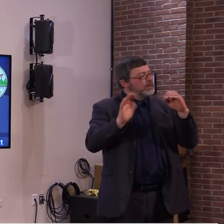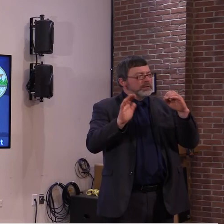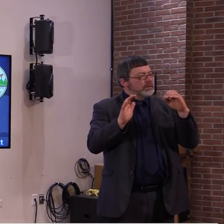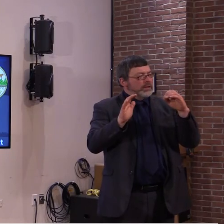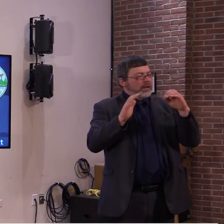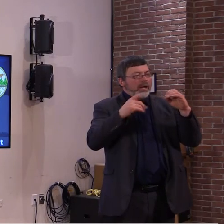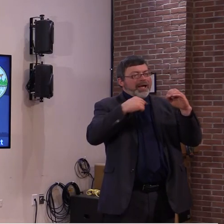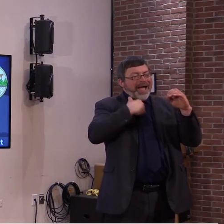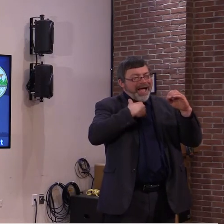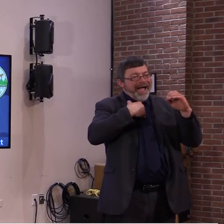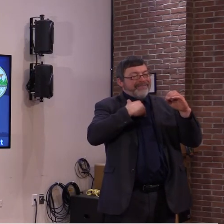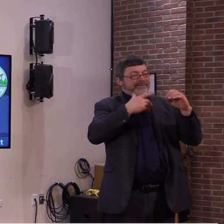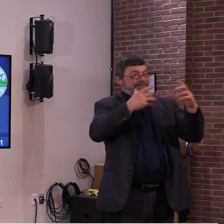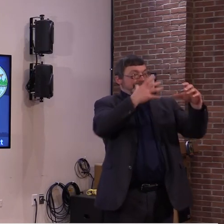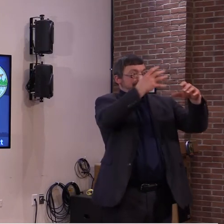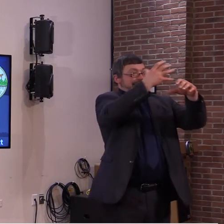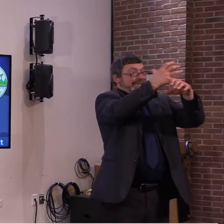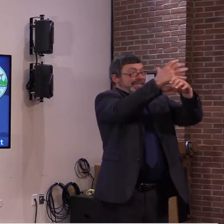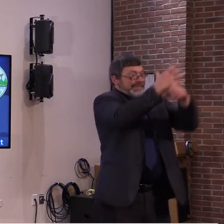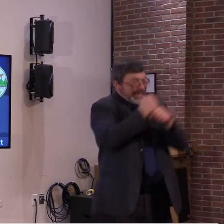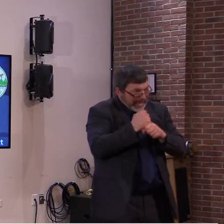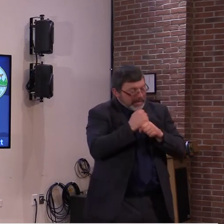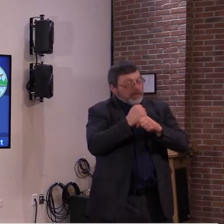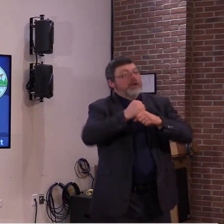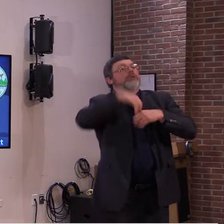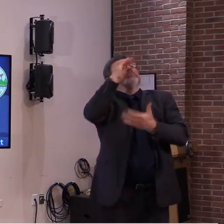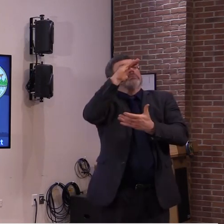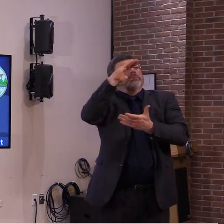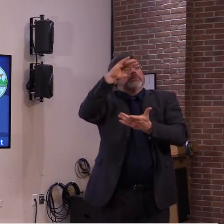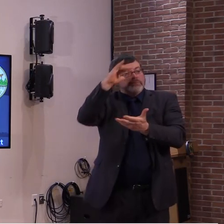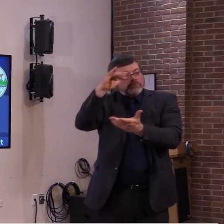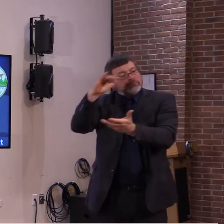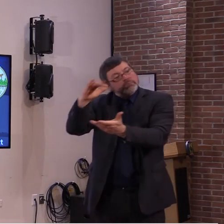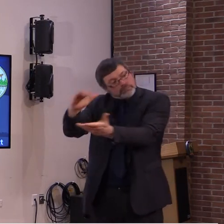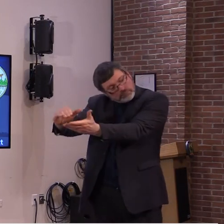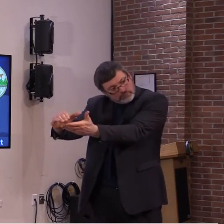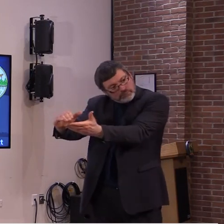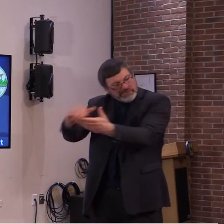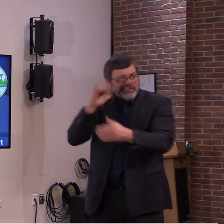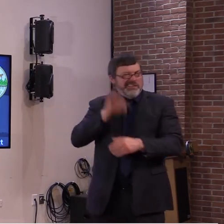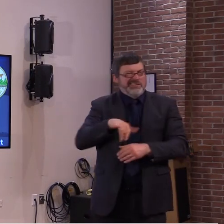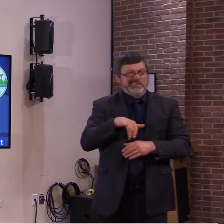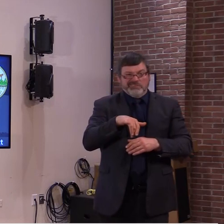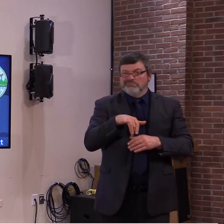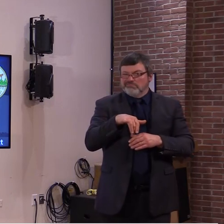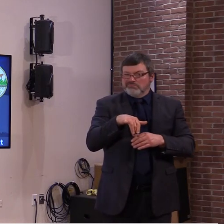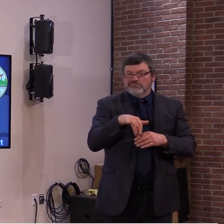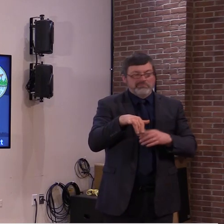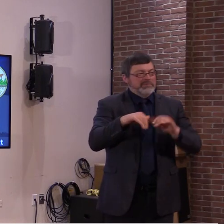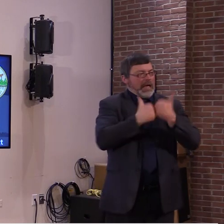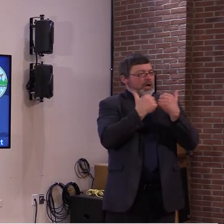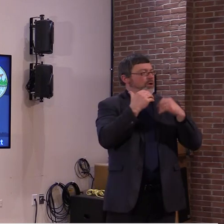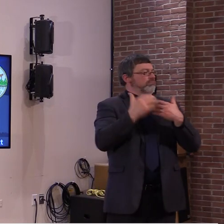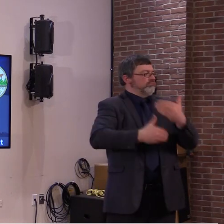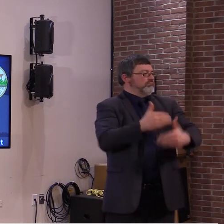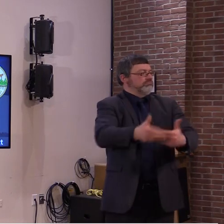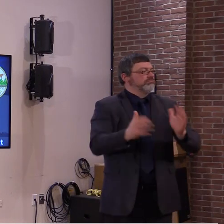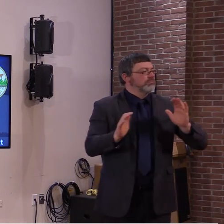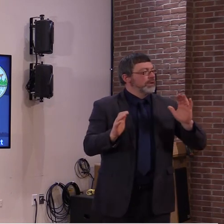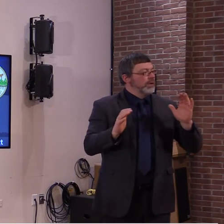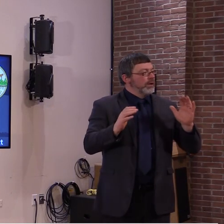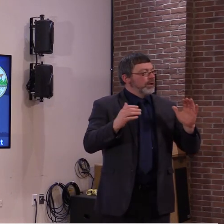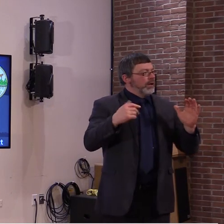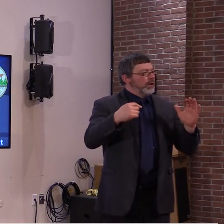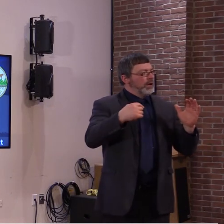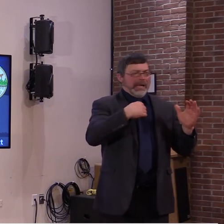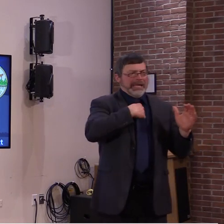look like we're behind, but this is the reality of how you schedule administration of a treatment like this in real